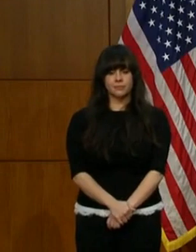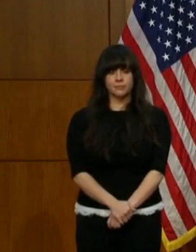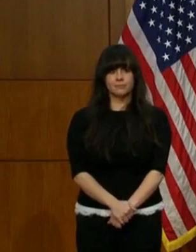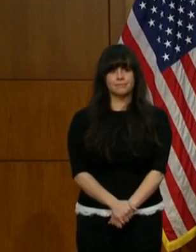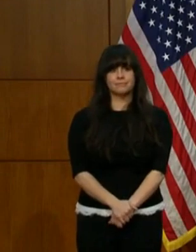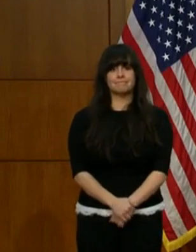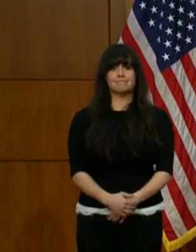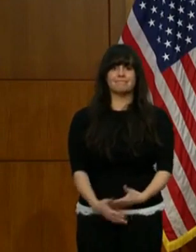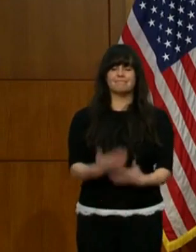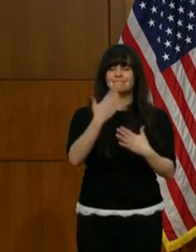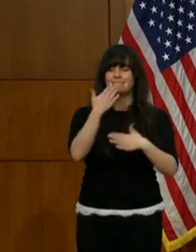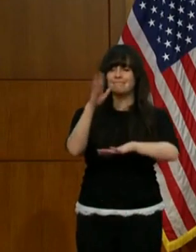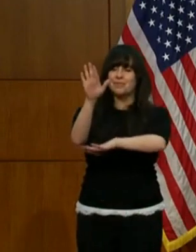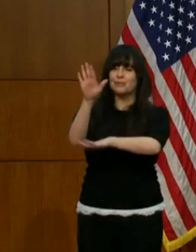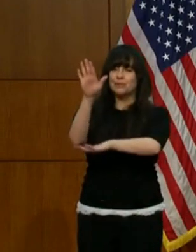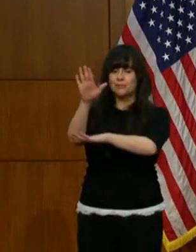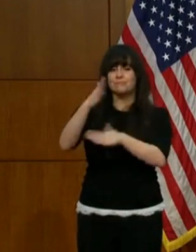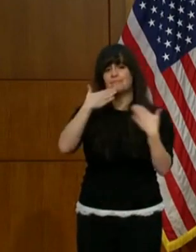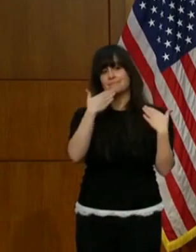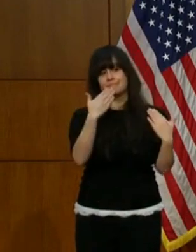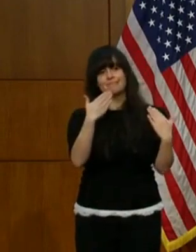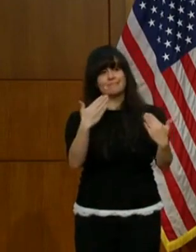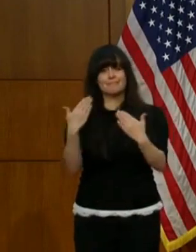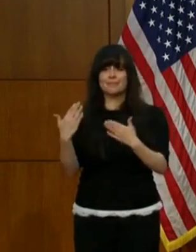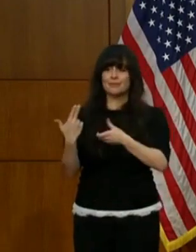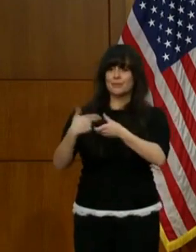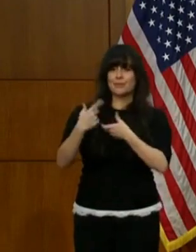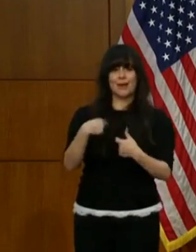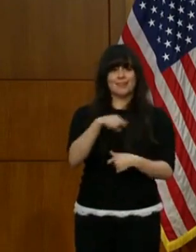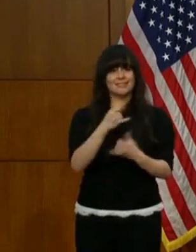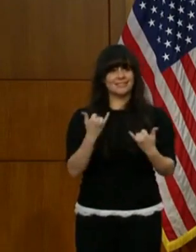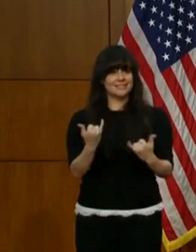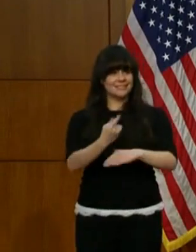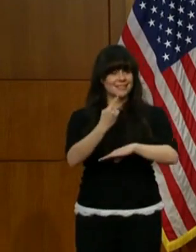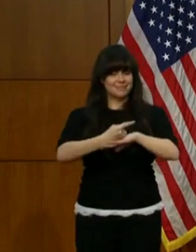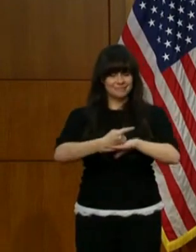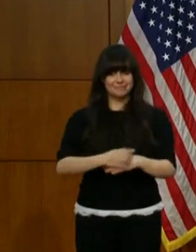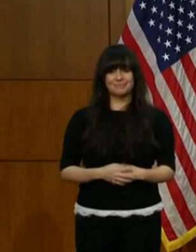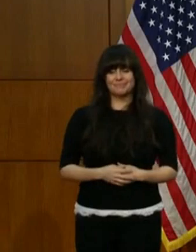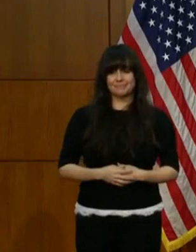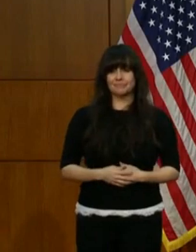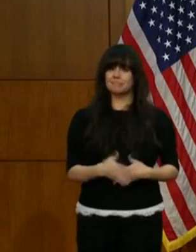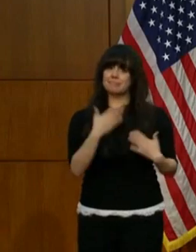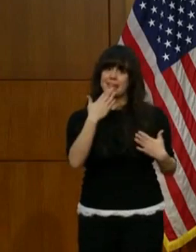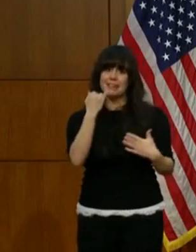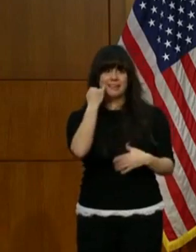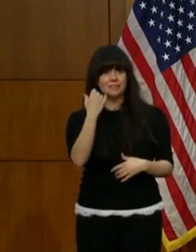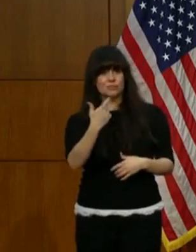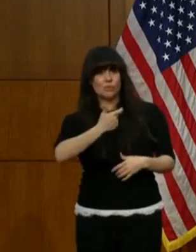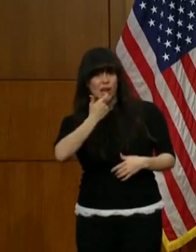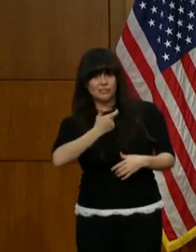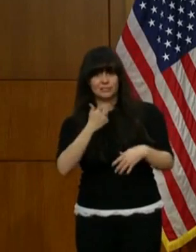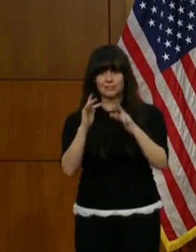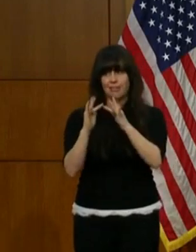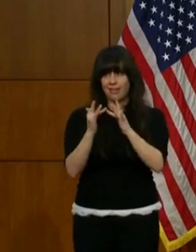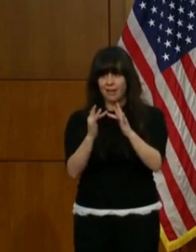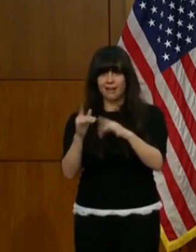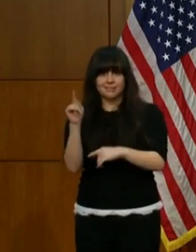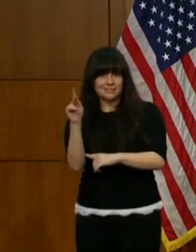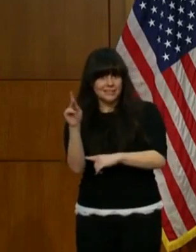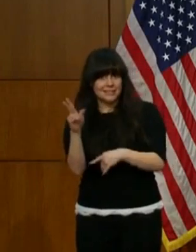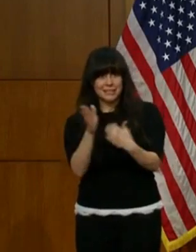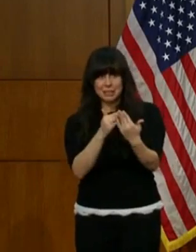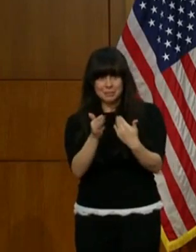Well, good afternoon, and thanks to all of you for joining us, and thanks to those that are either watching online or on